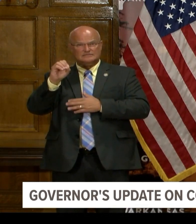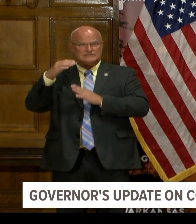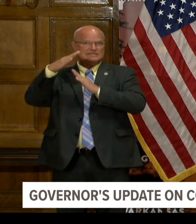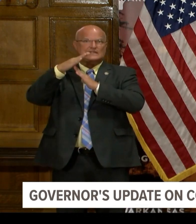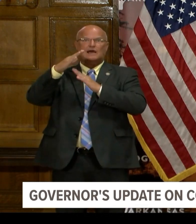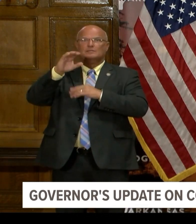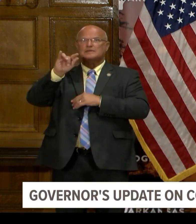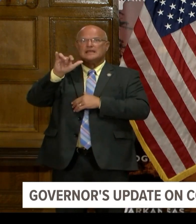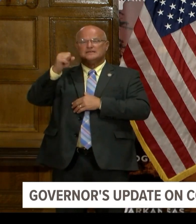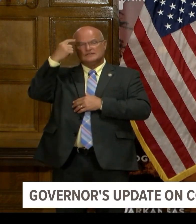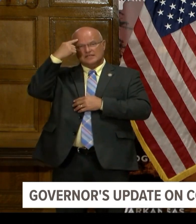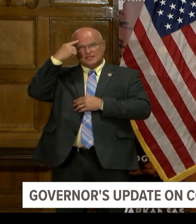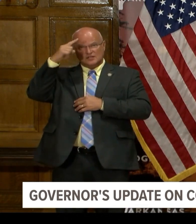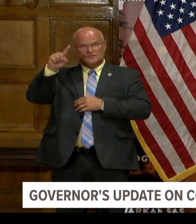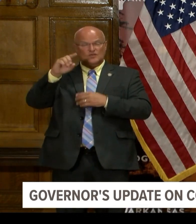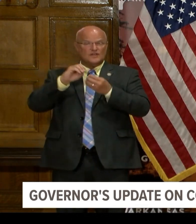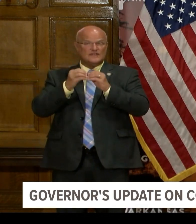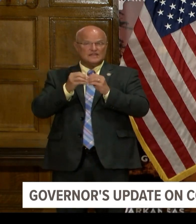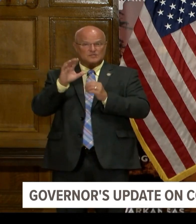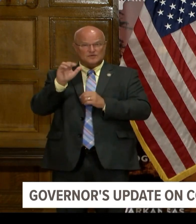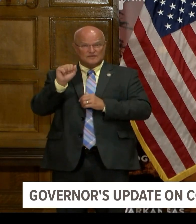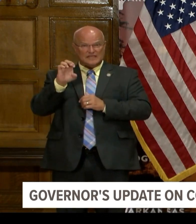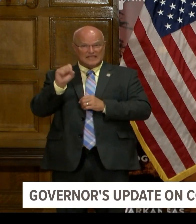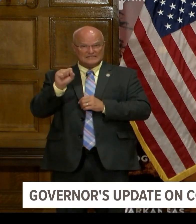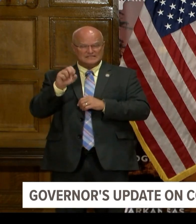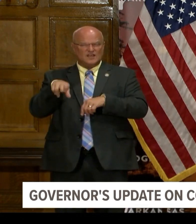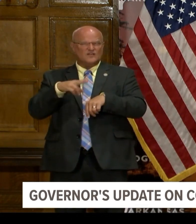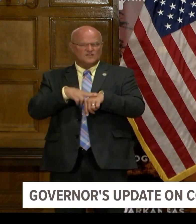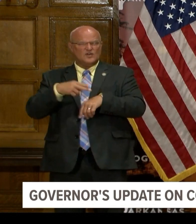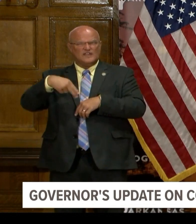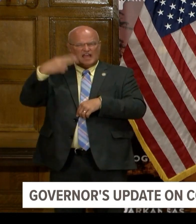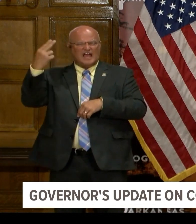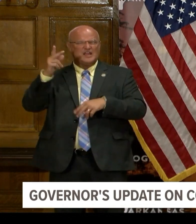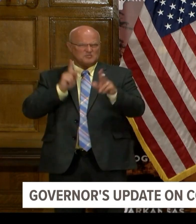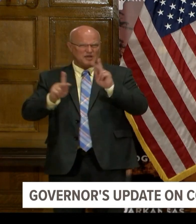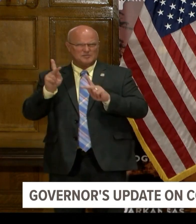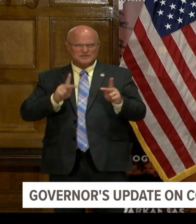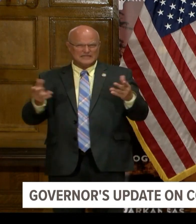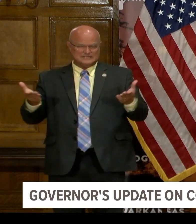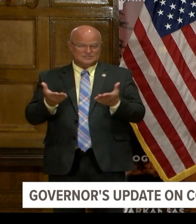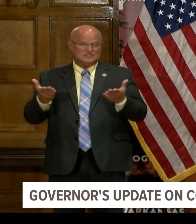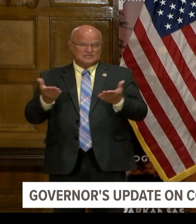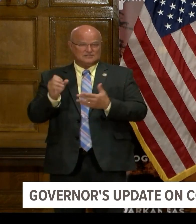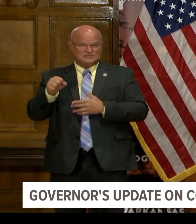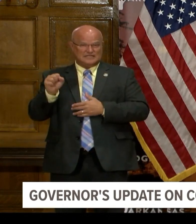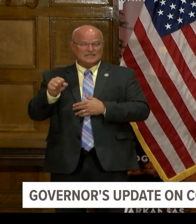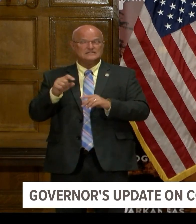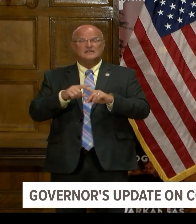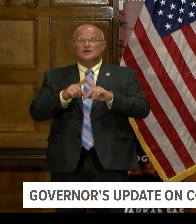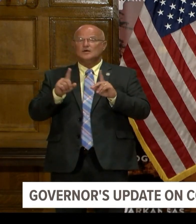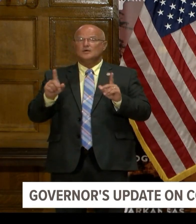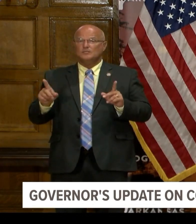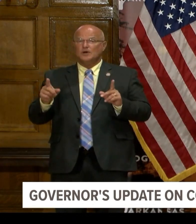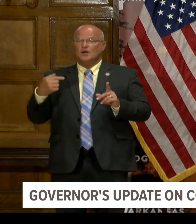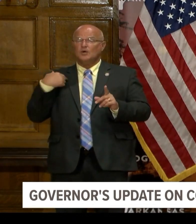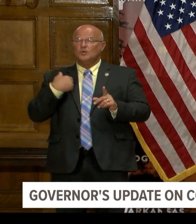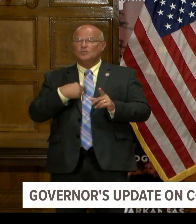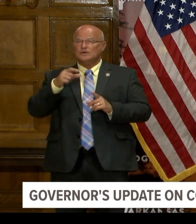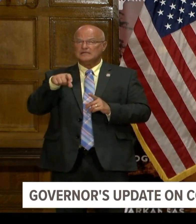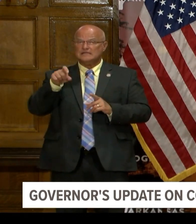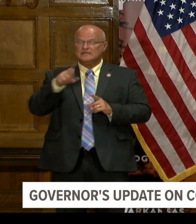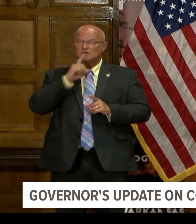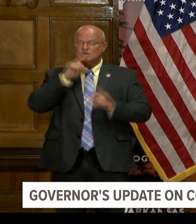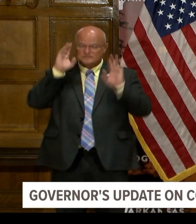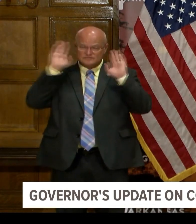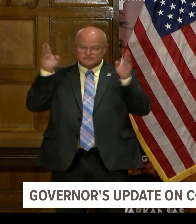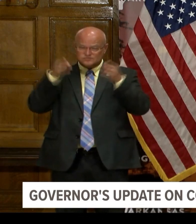counties for the number of cases. And of course, there's a higher population base here, but we do need to really